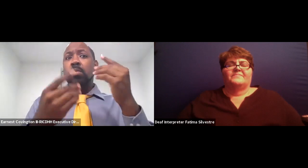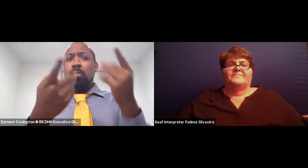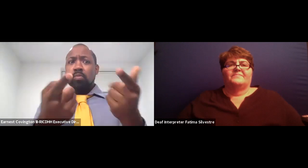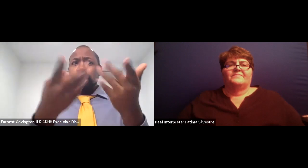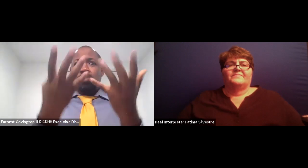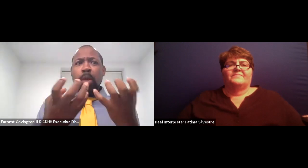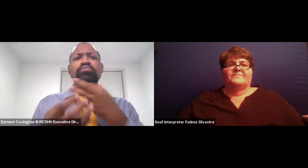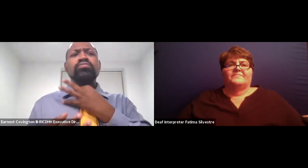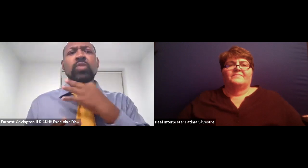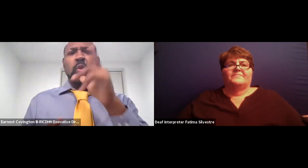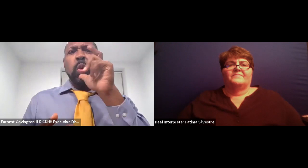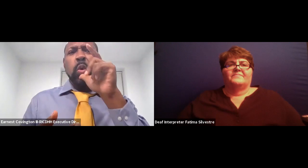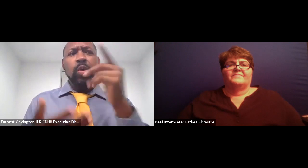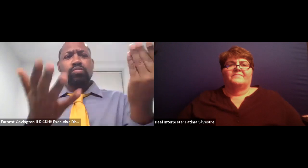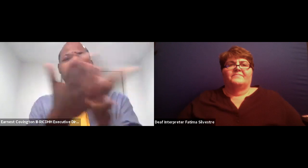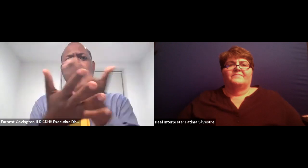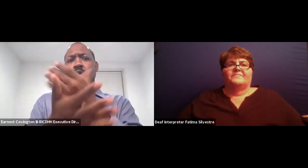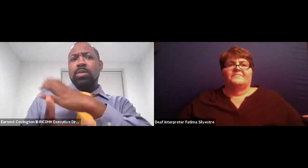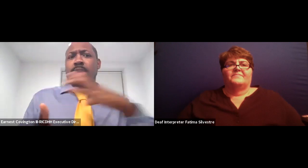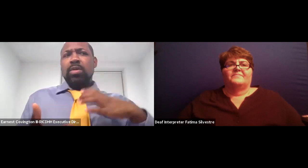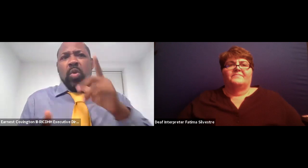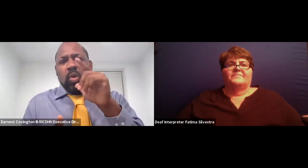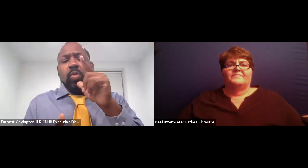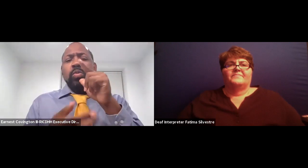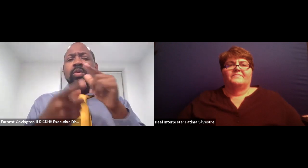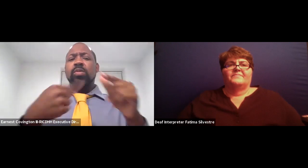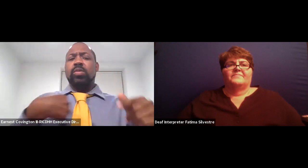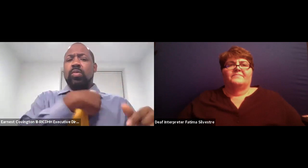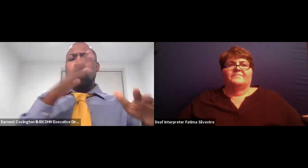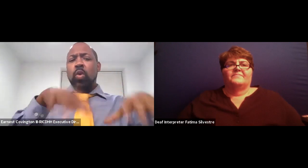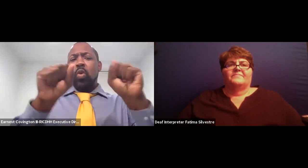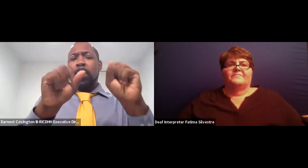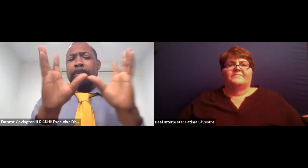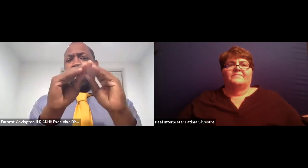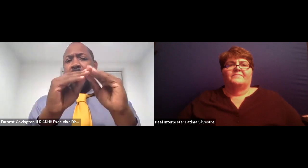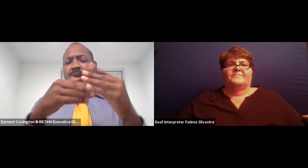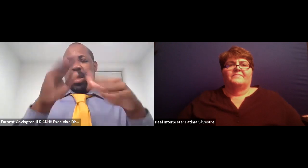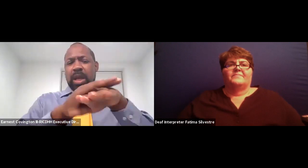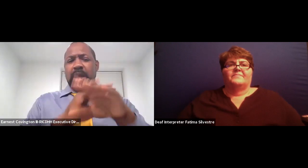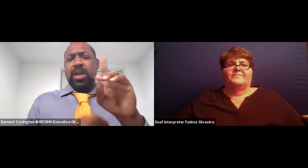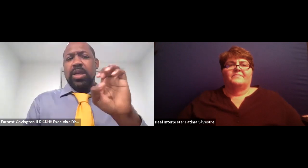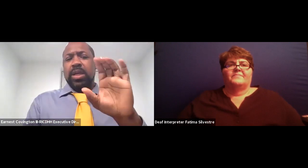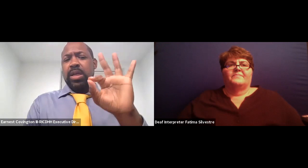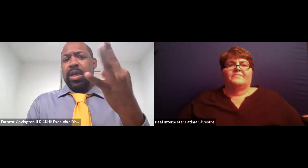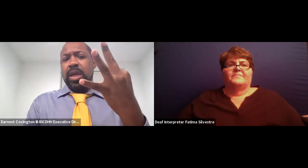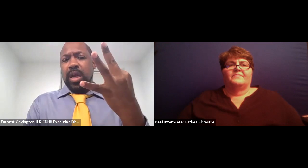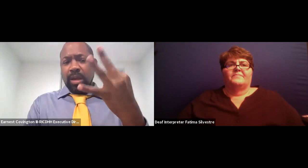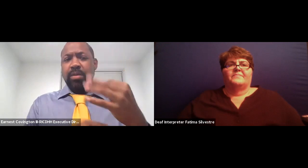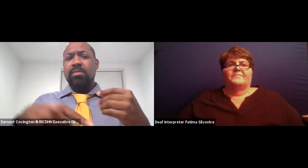applications to the governor so that they'll be officially appointed. You may be interested in knowing who they